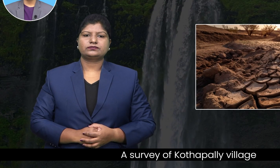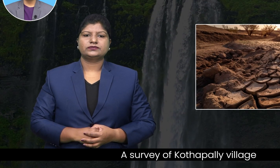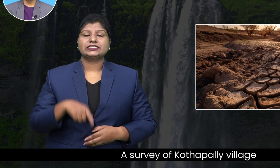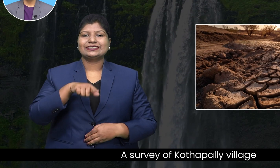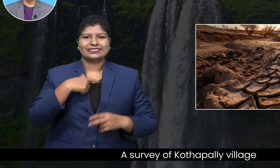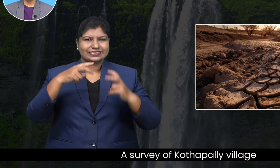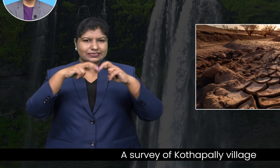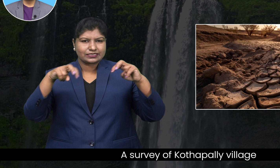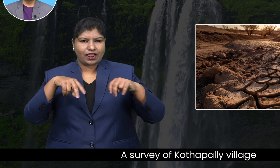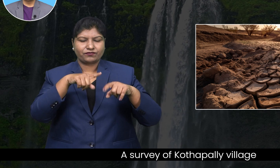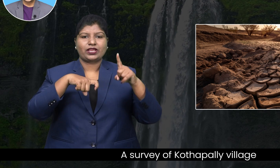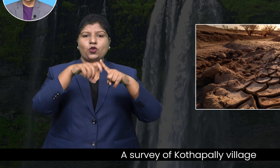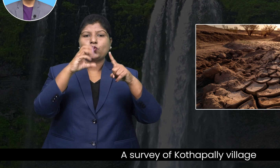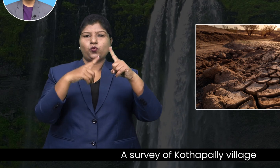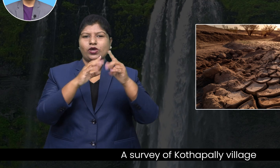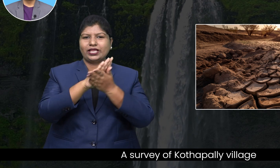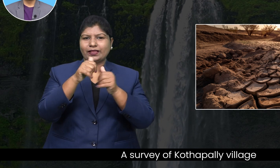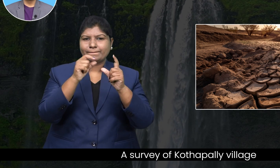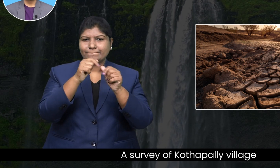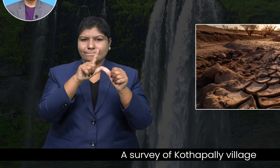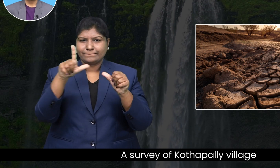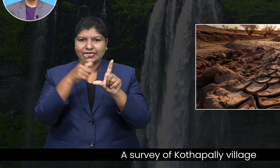A survey of Kottapalli village